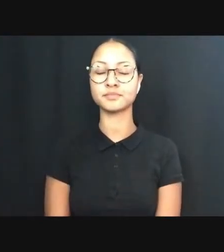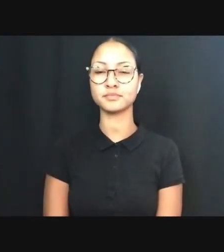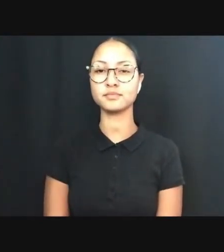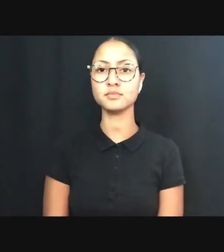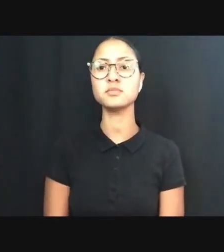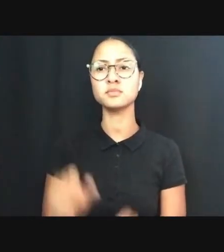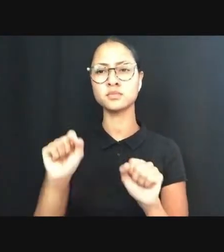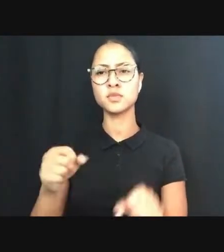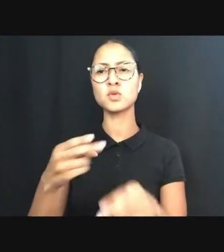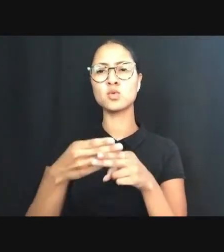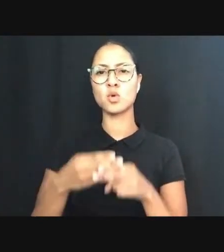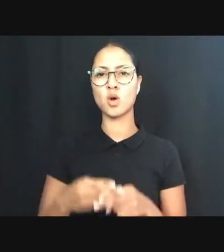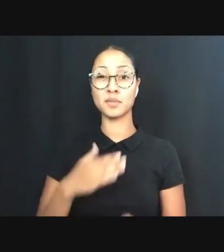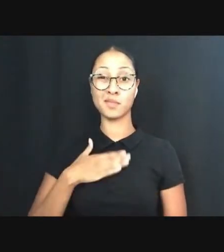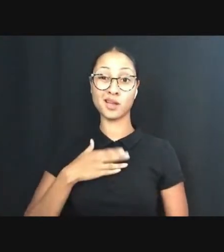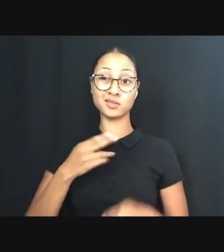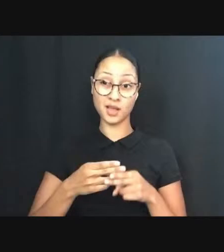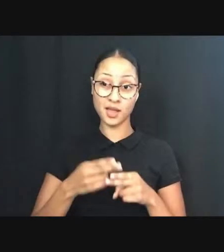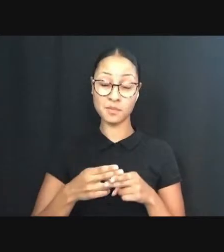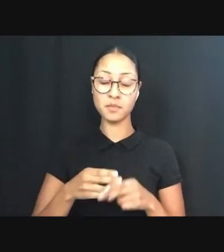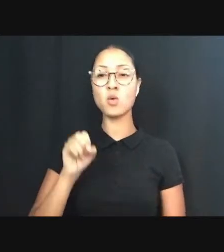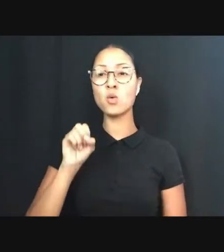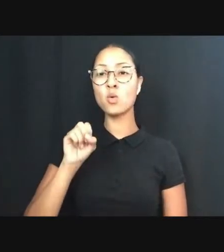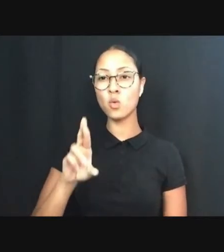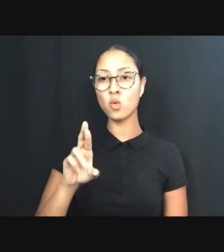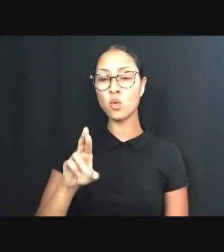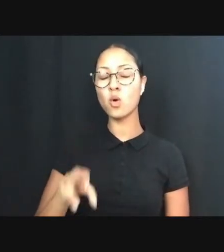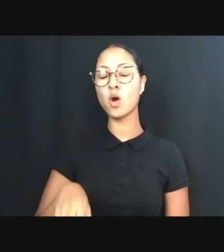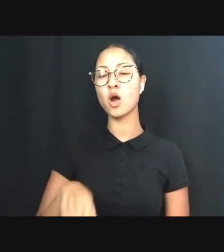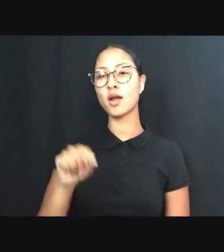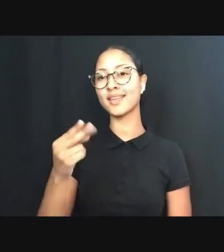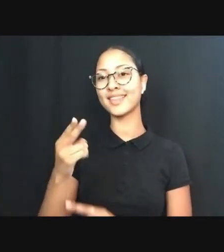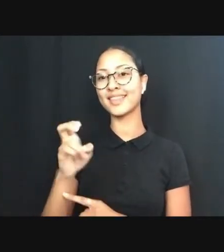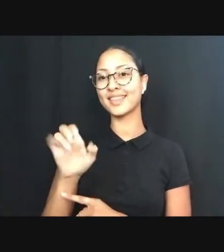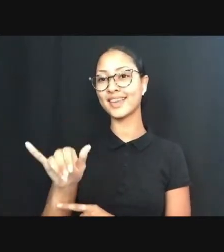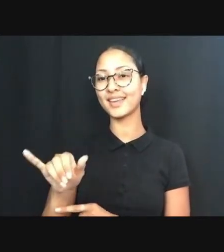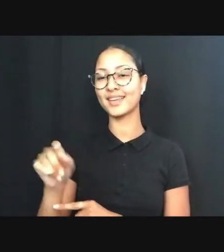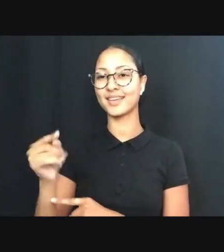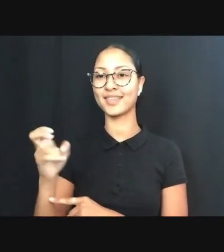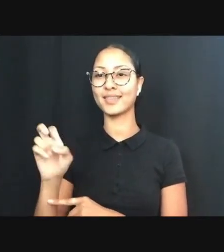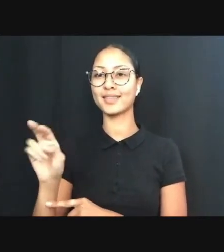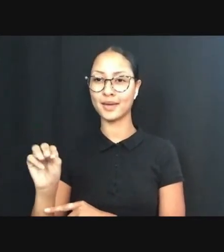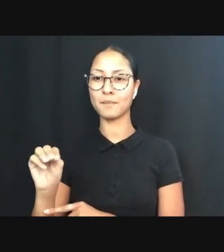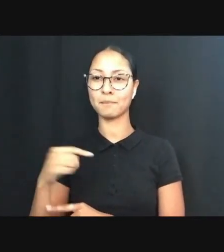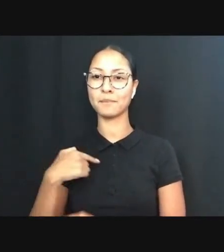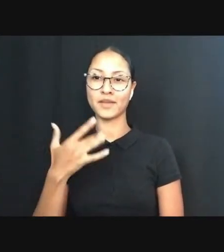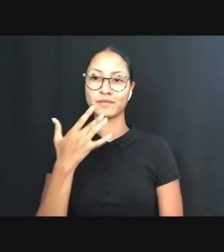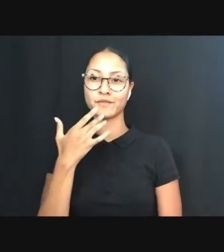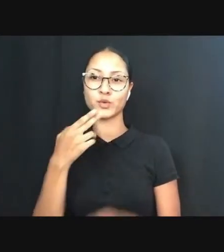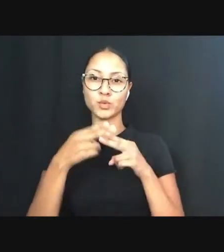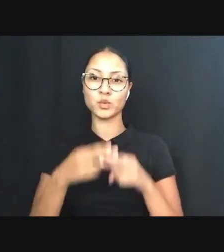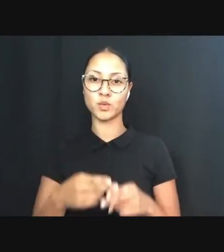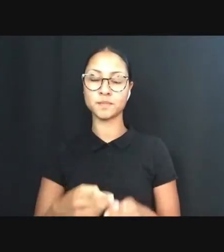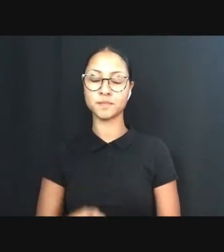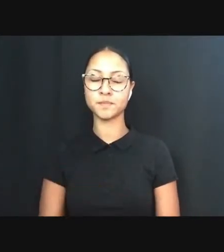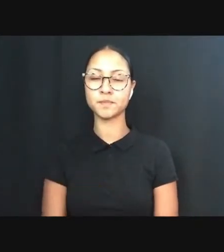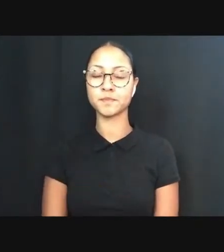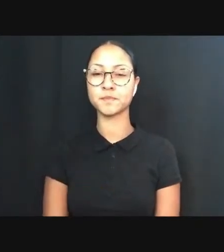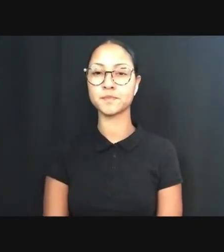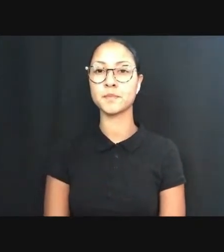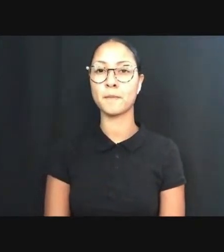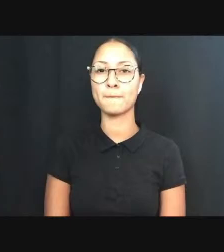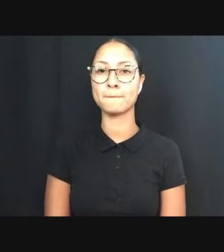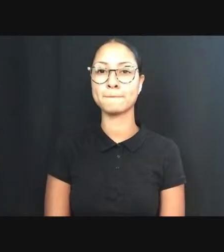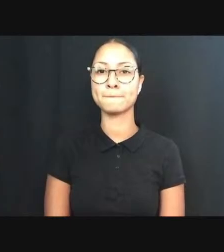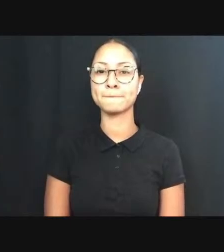they, them, if you must. My pronouns, like my name, call forth the many and the much that I am